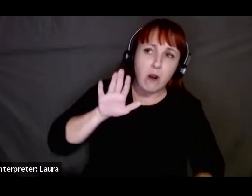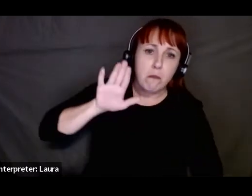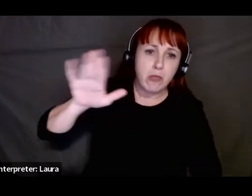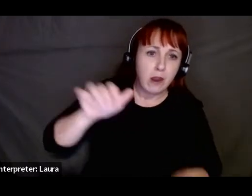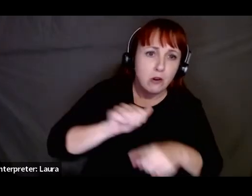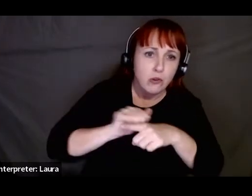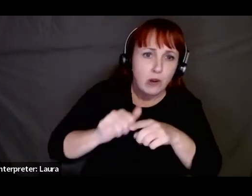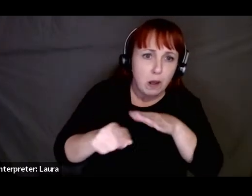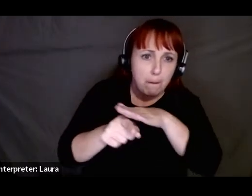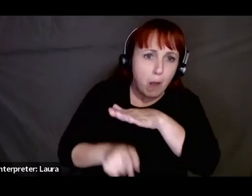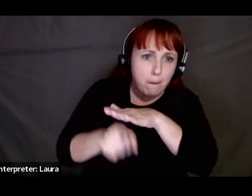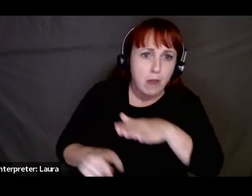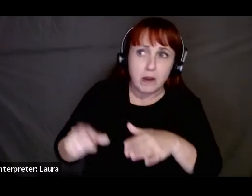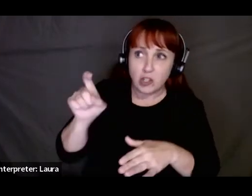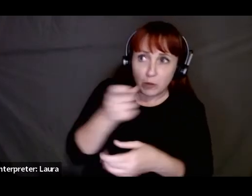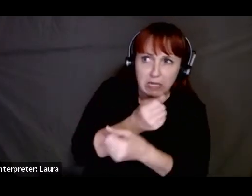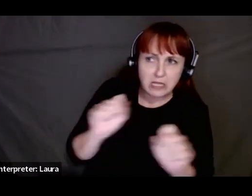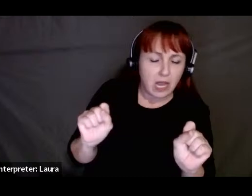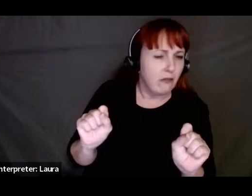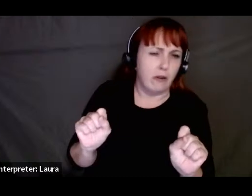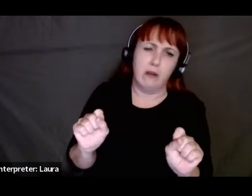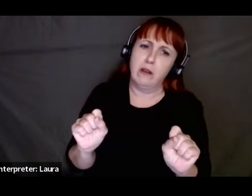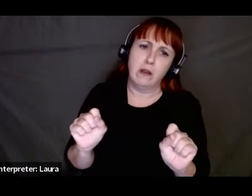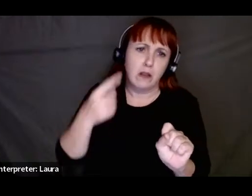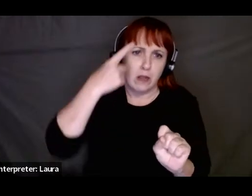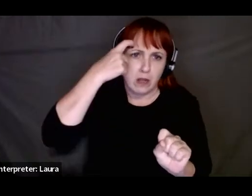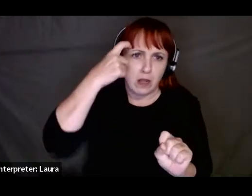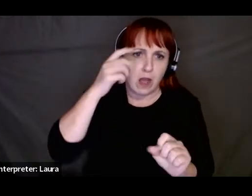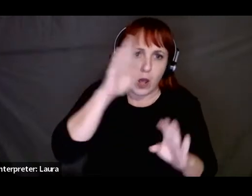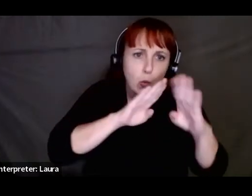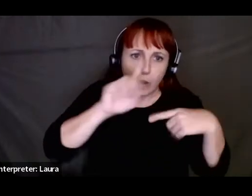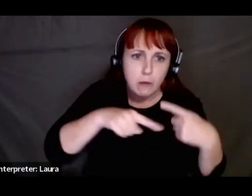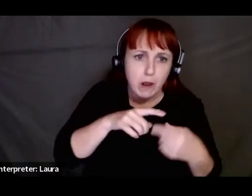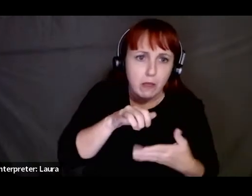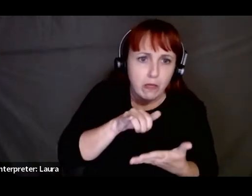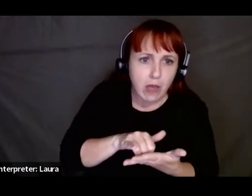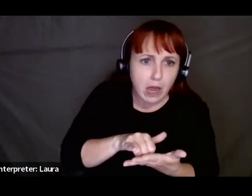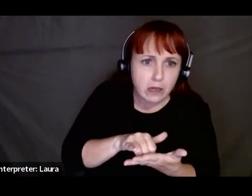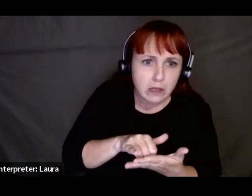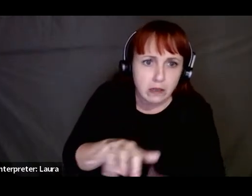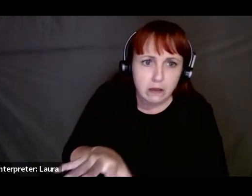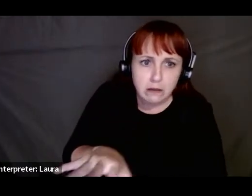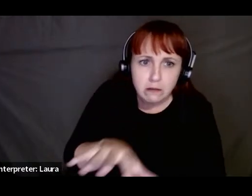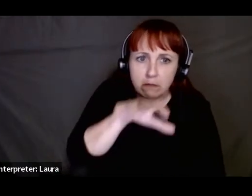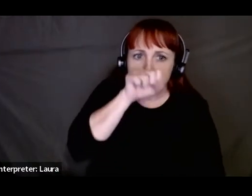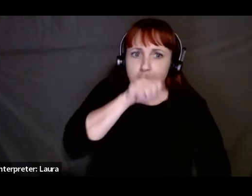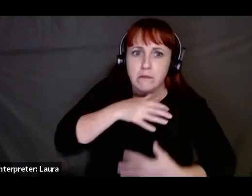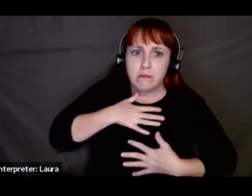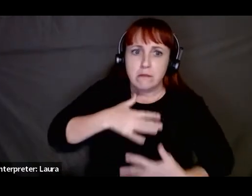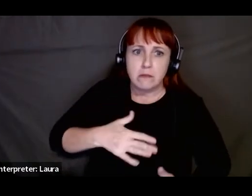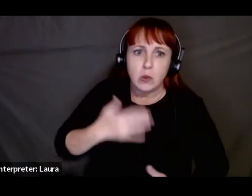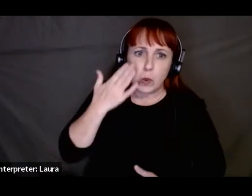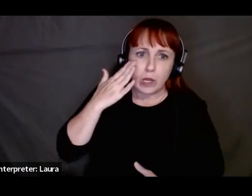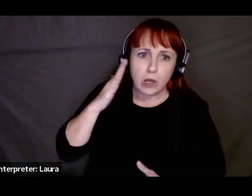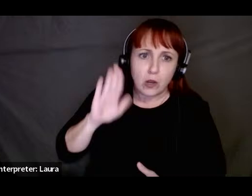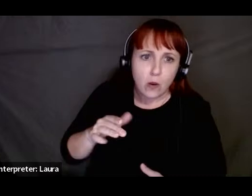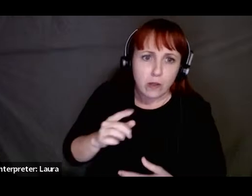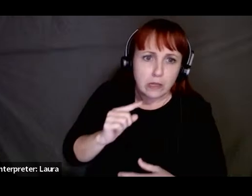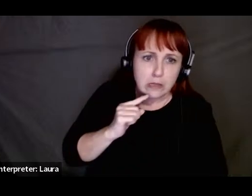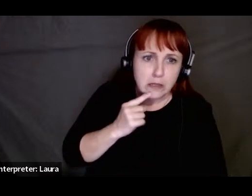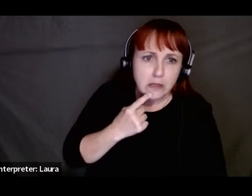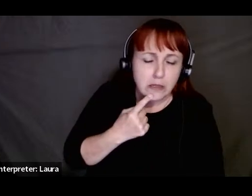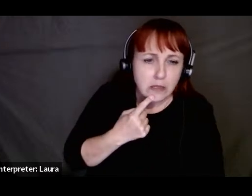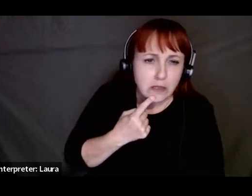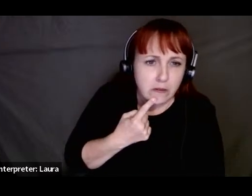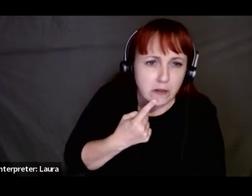and it should be safe, but I worry about lead in particular, which not enough people are talking about. And we know that lead is in perfect case of the litter behind